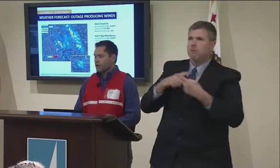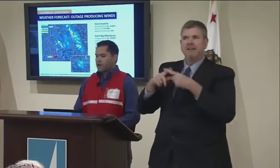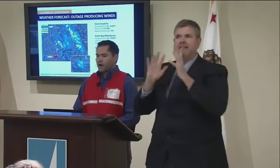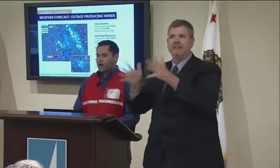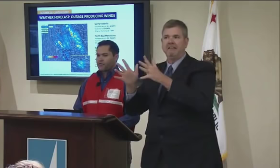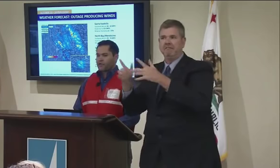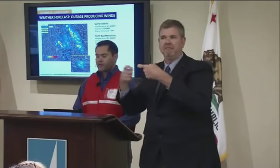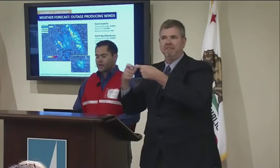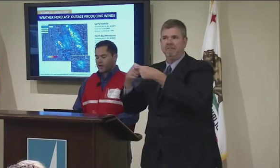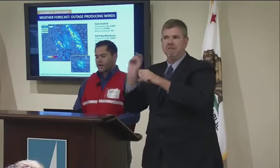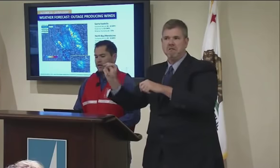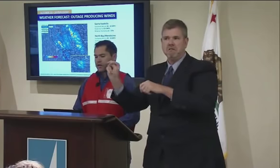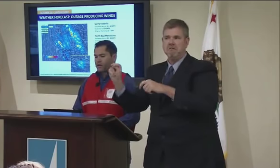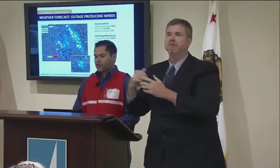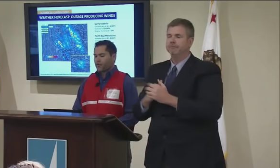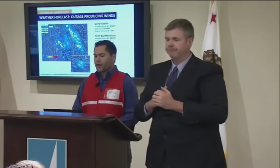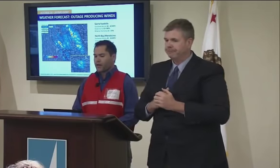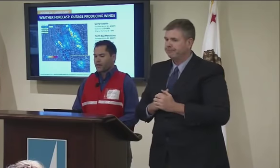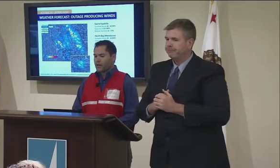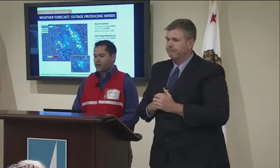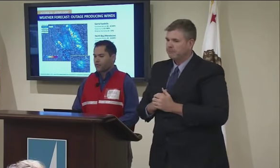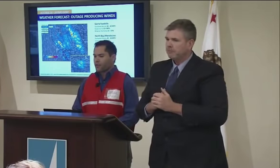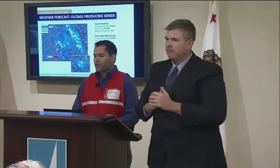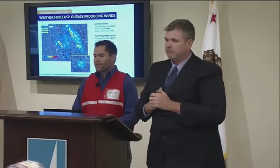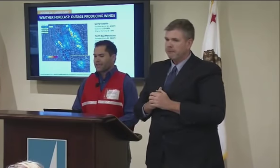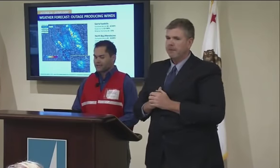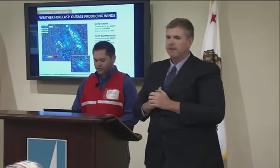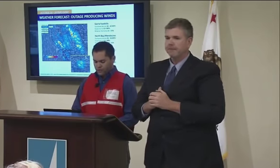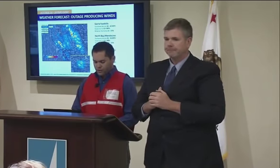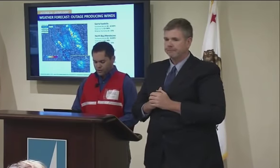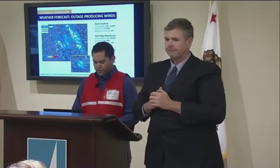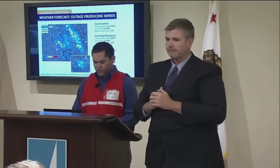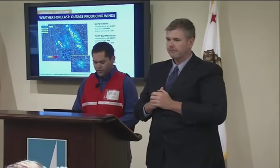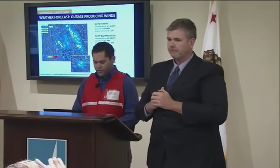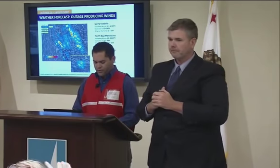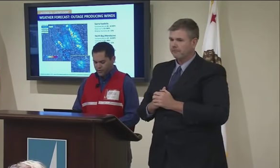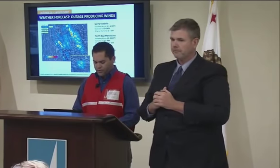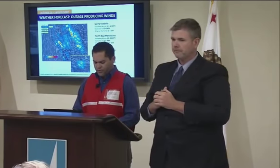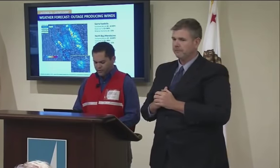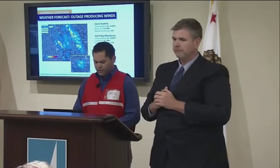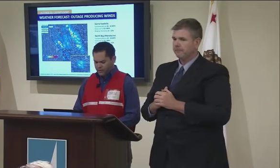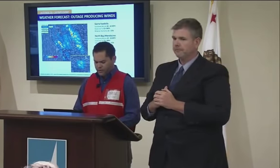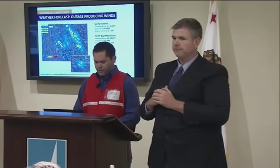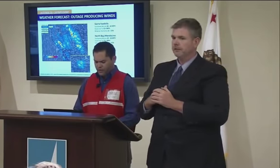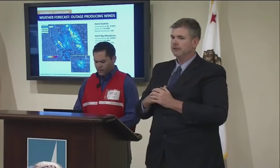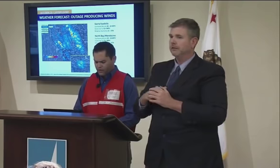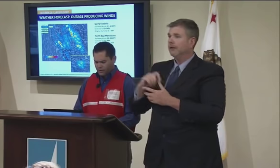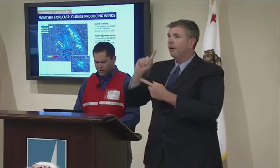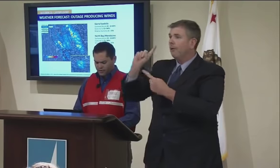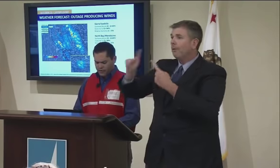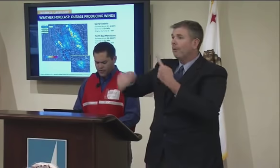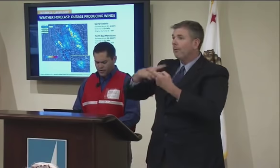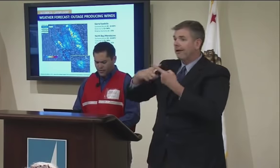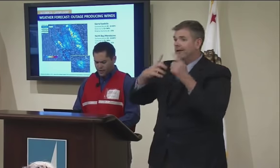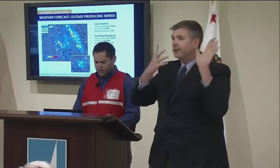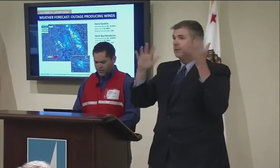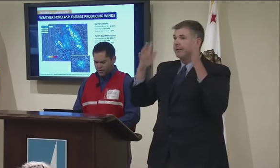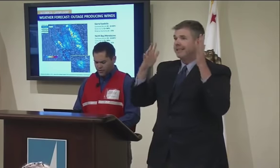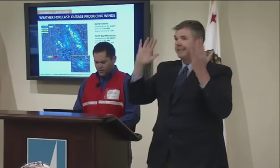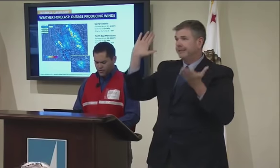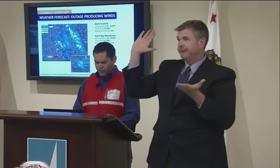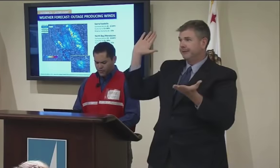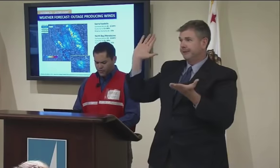taper off in Friday about from about 10 to noon, so that's when we expect to issue the all clear